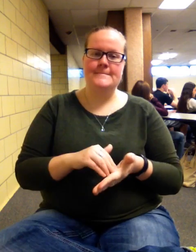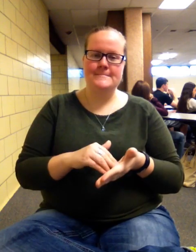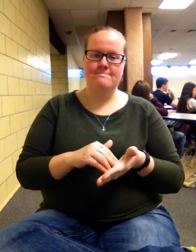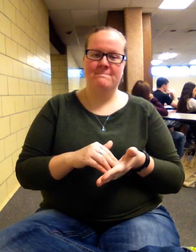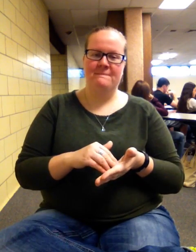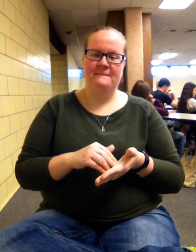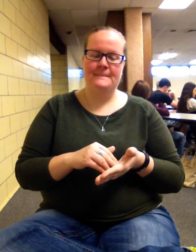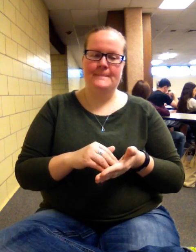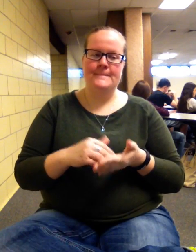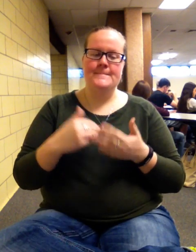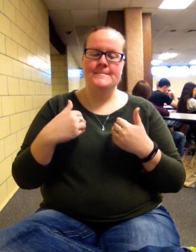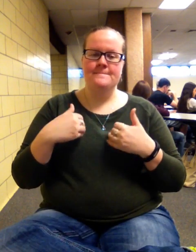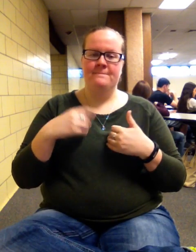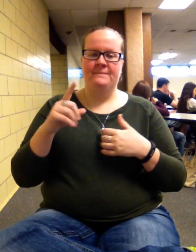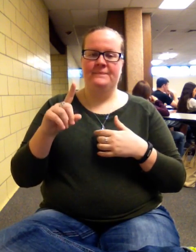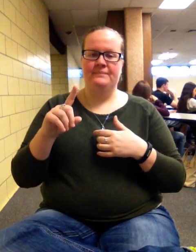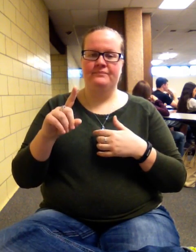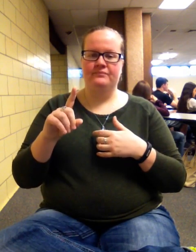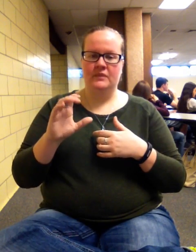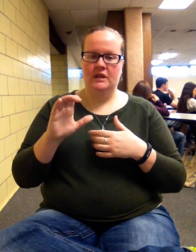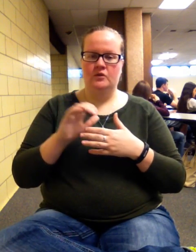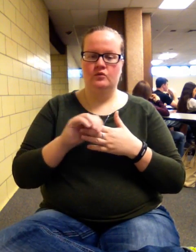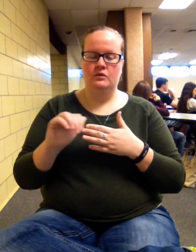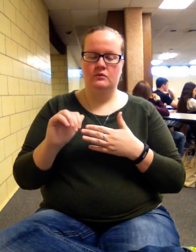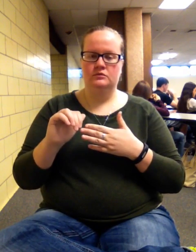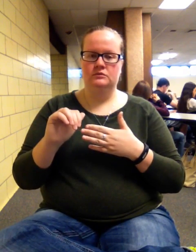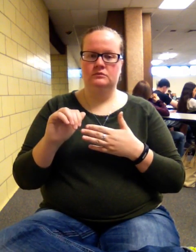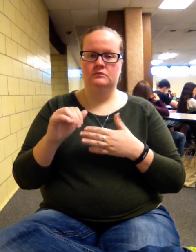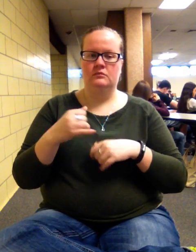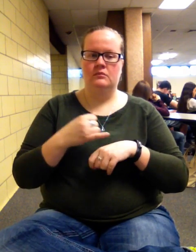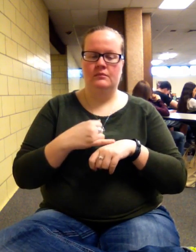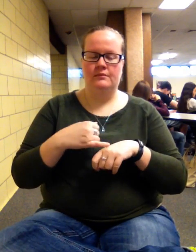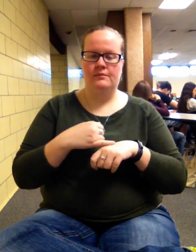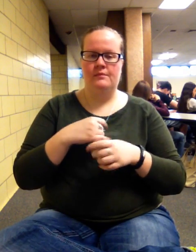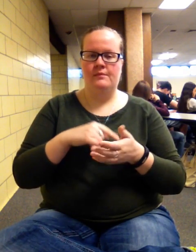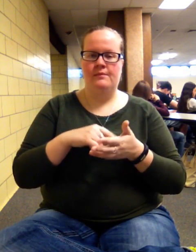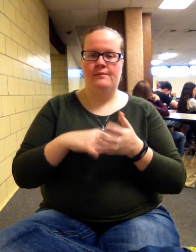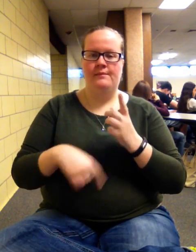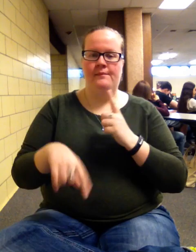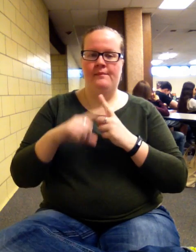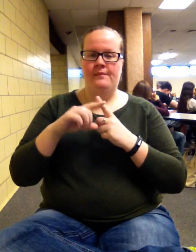got $100 in interest-bearing debt plus equity.